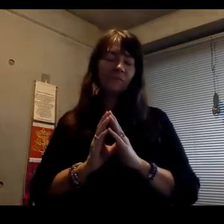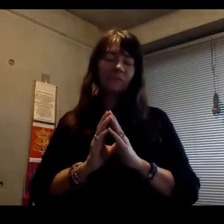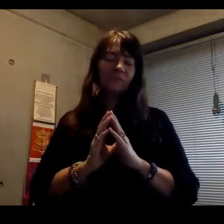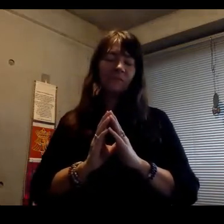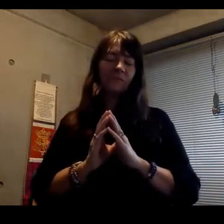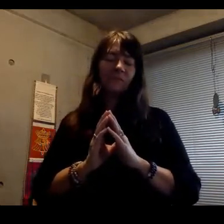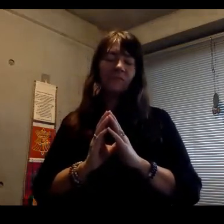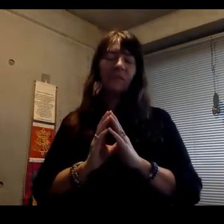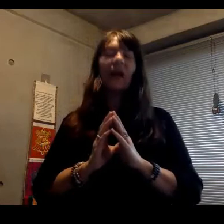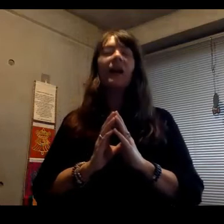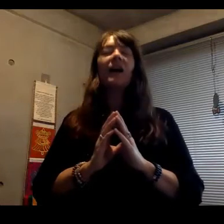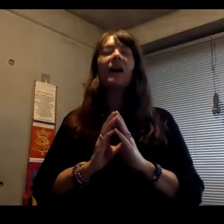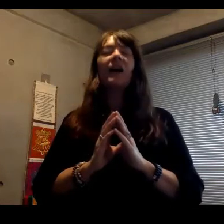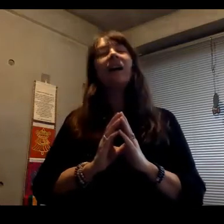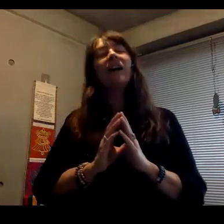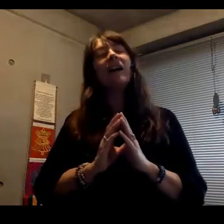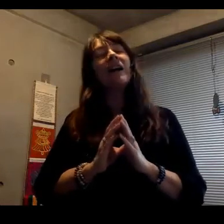of